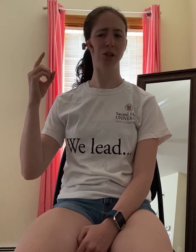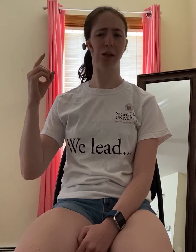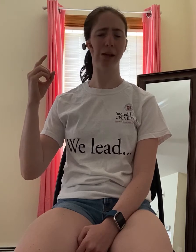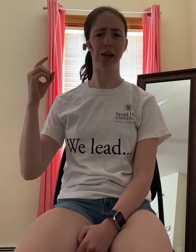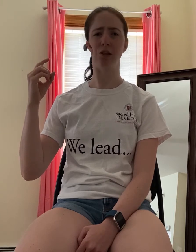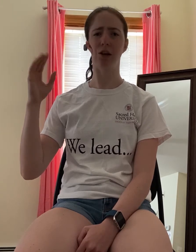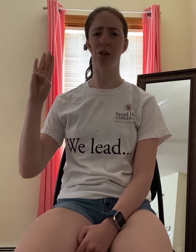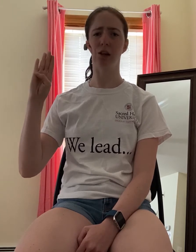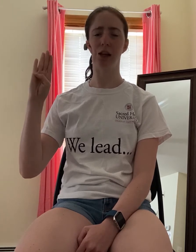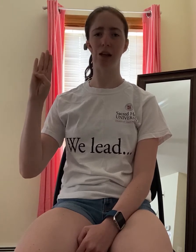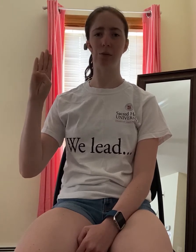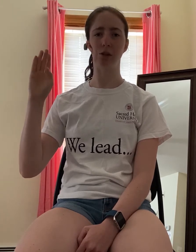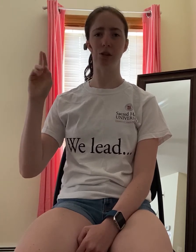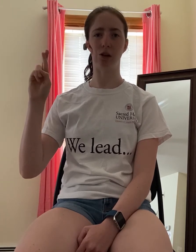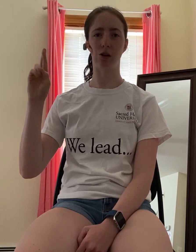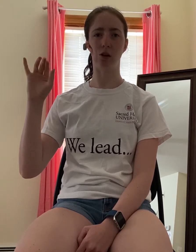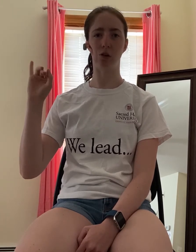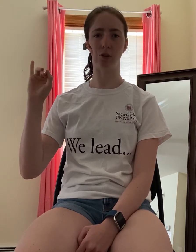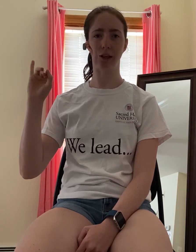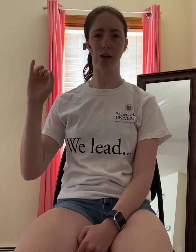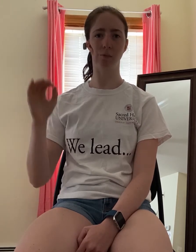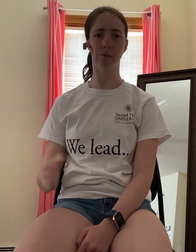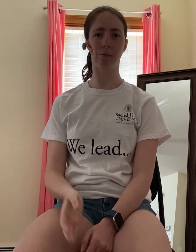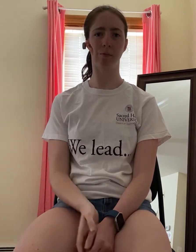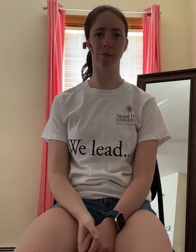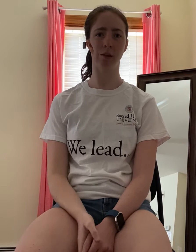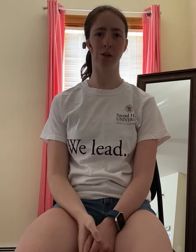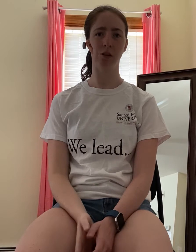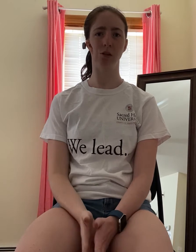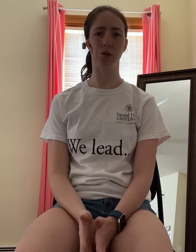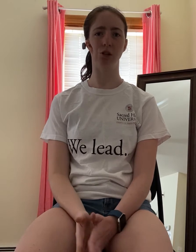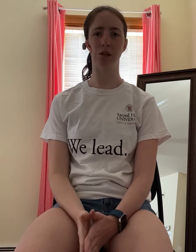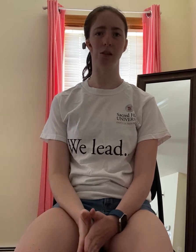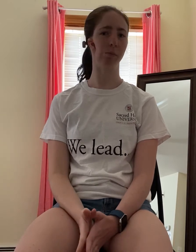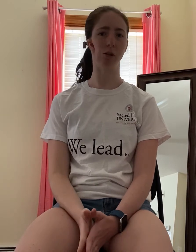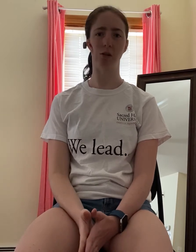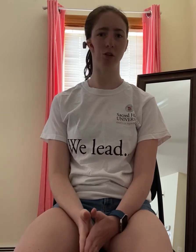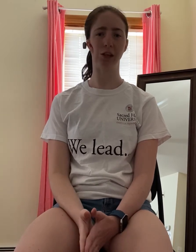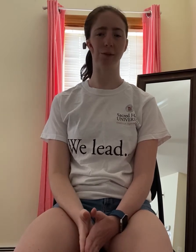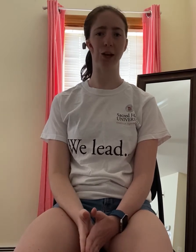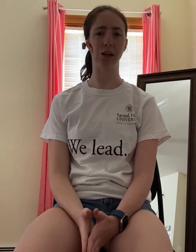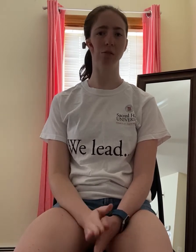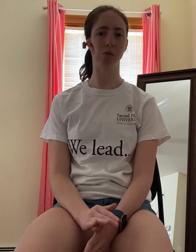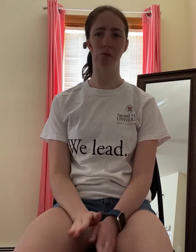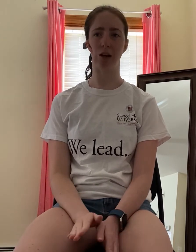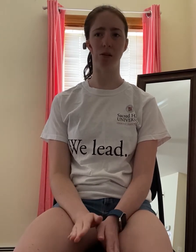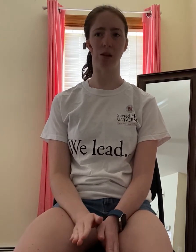shake my head no, and then I would start all over again. So just a simple shake of your head counts as them.